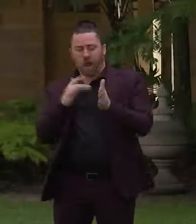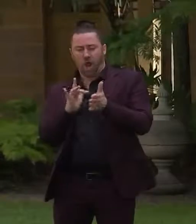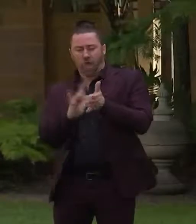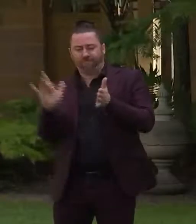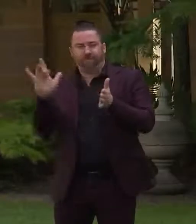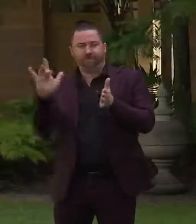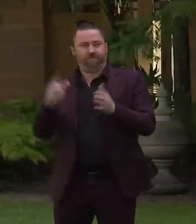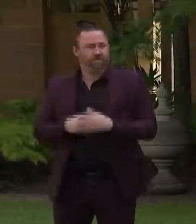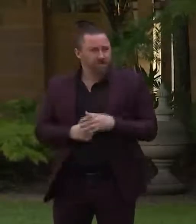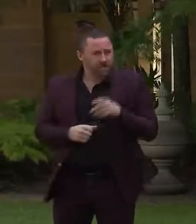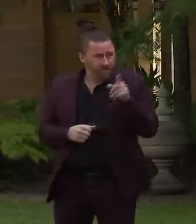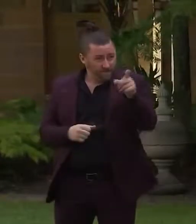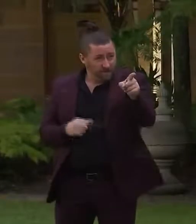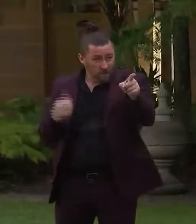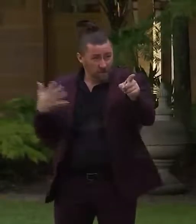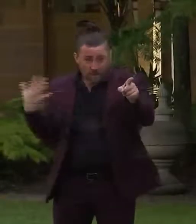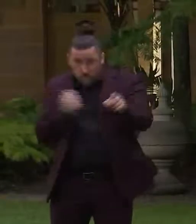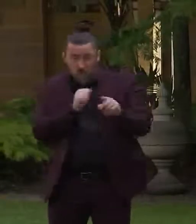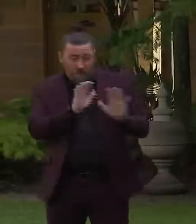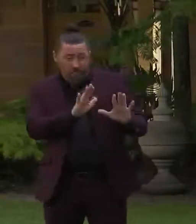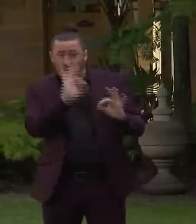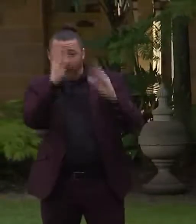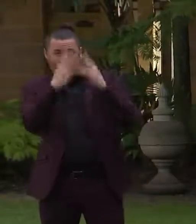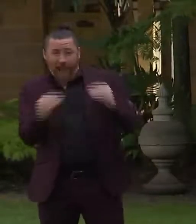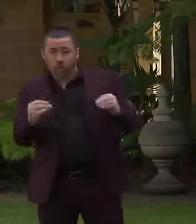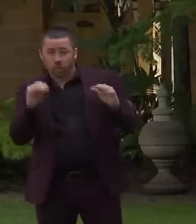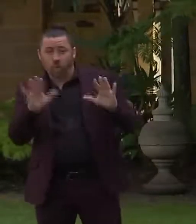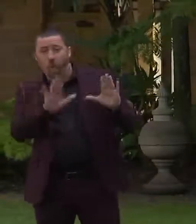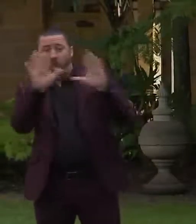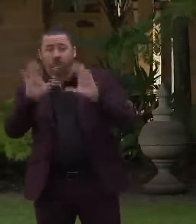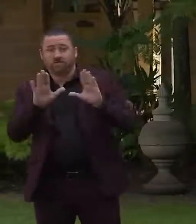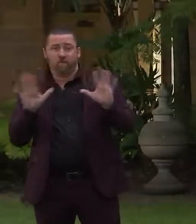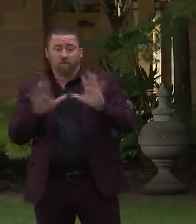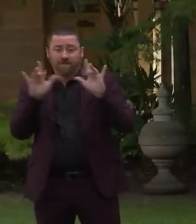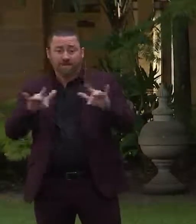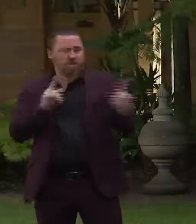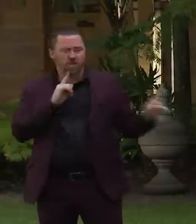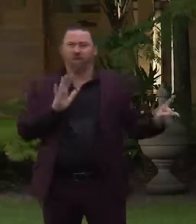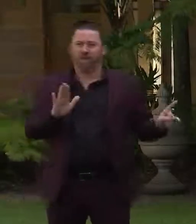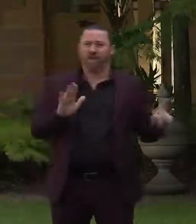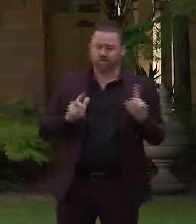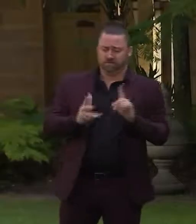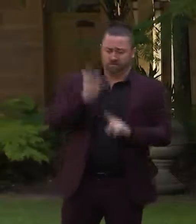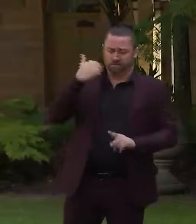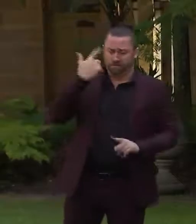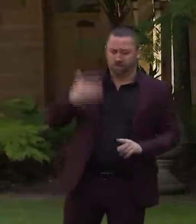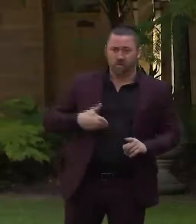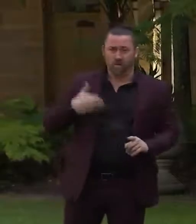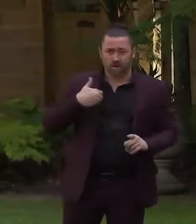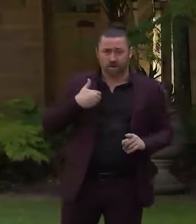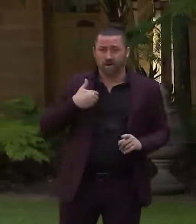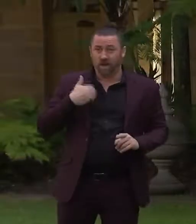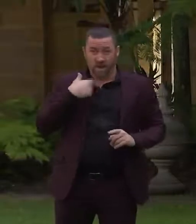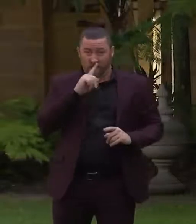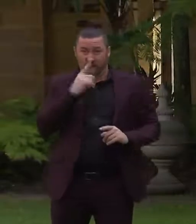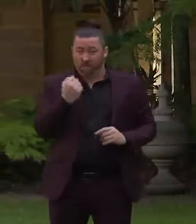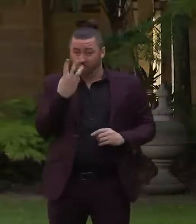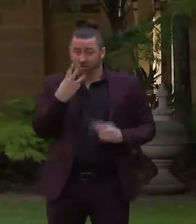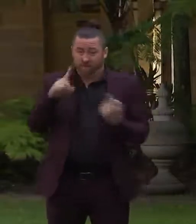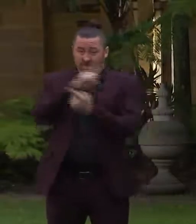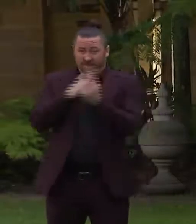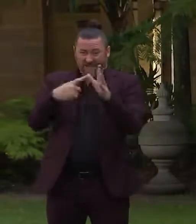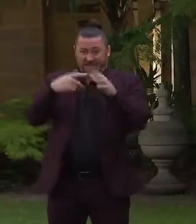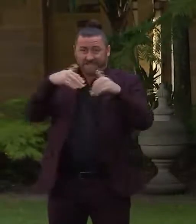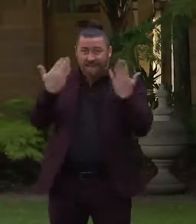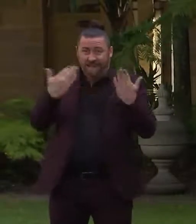So, sorry? Oh, I think they should wait till 9 o'clock tomorrow. I mean, we're having 3 briefings a day.